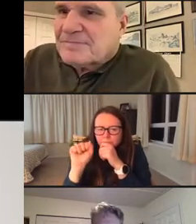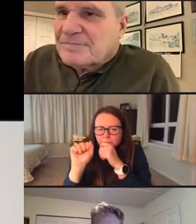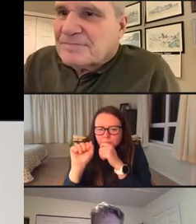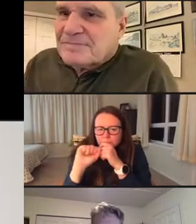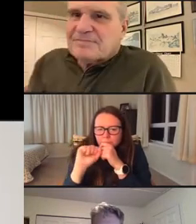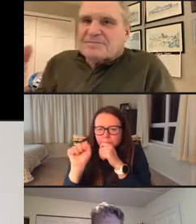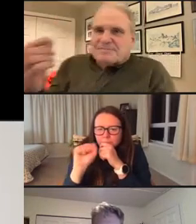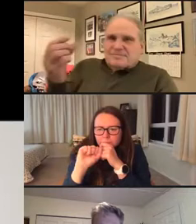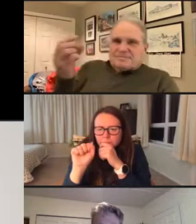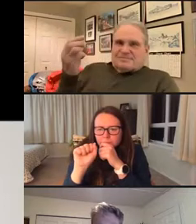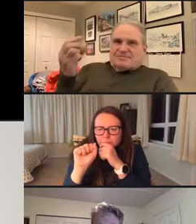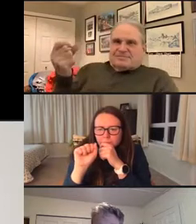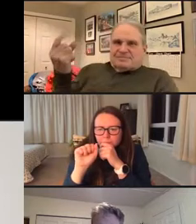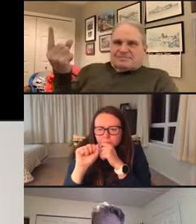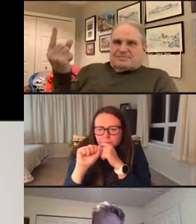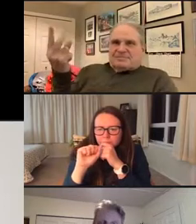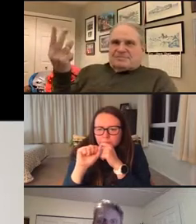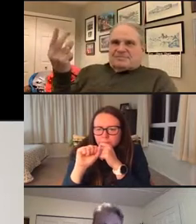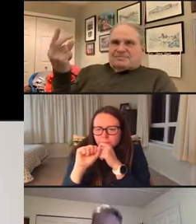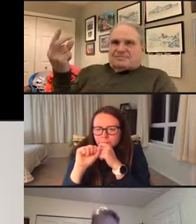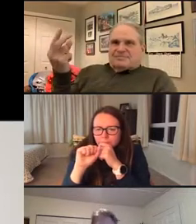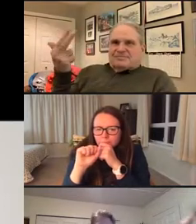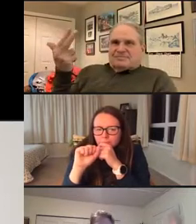I like it. Now we can get people's phone numbers,